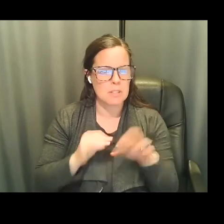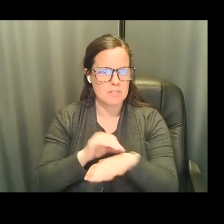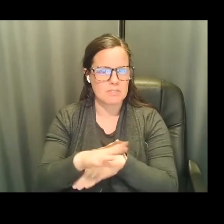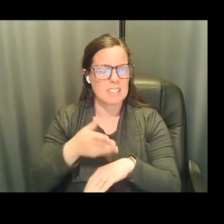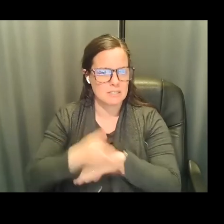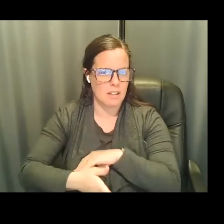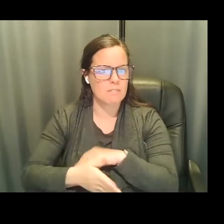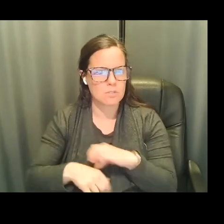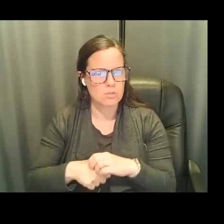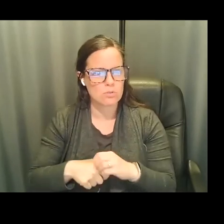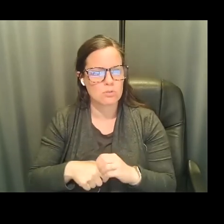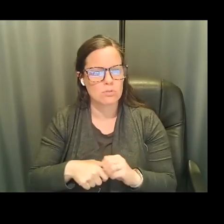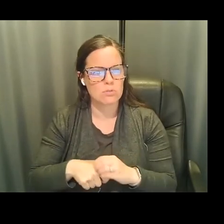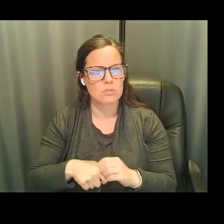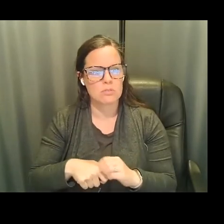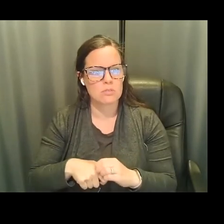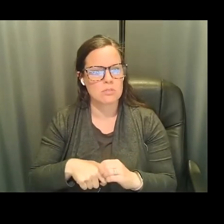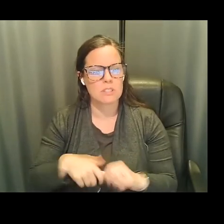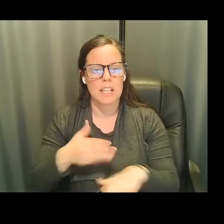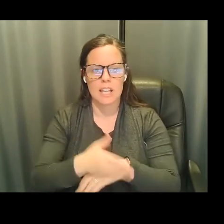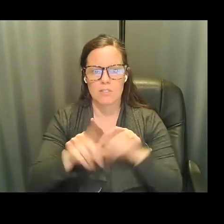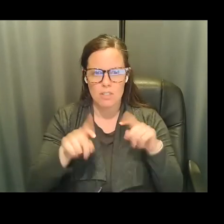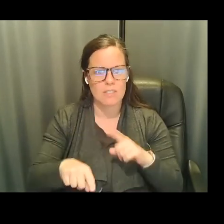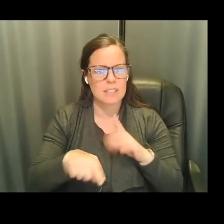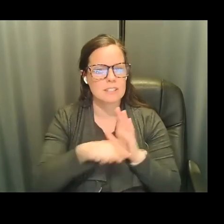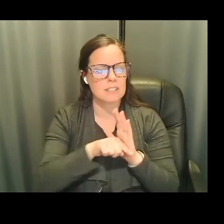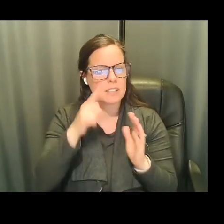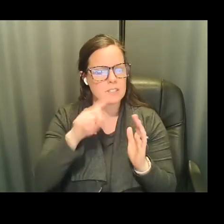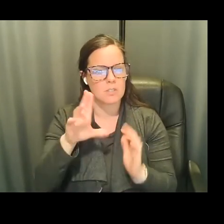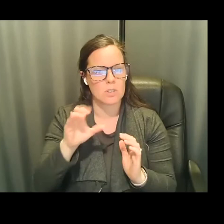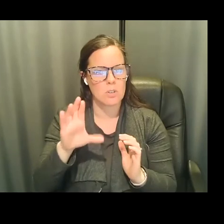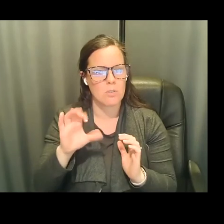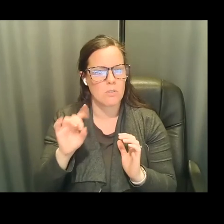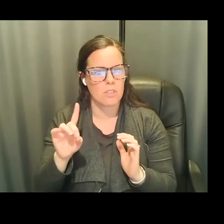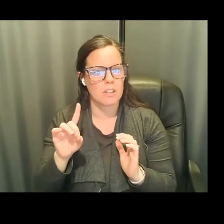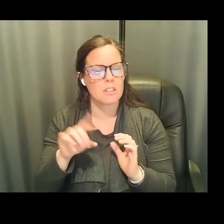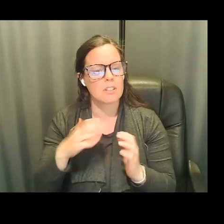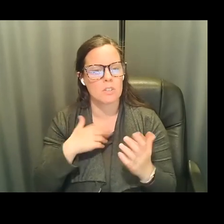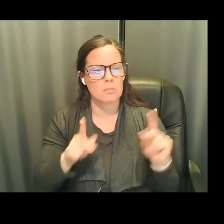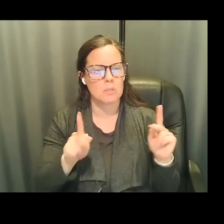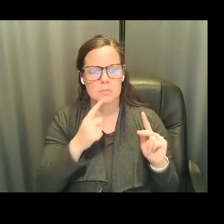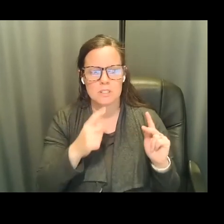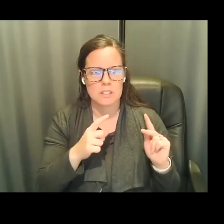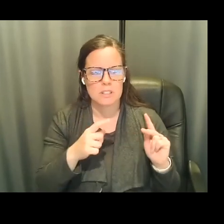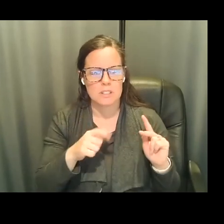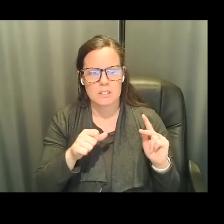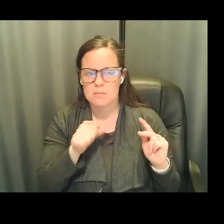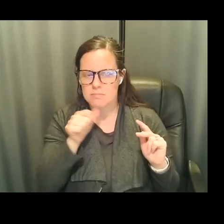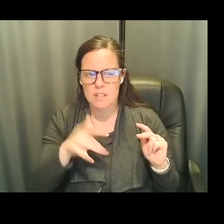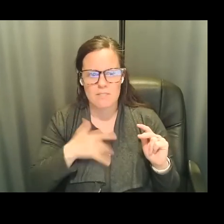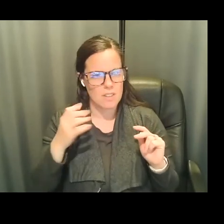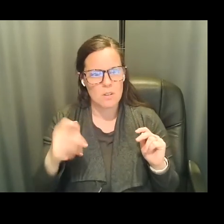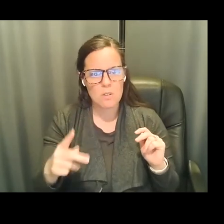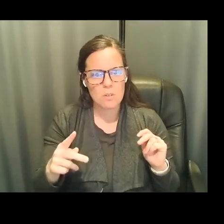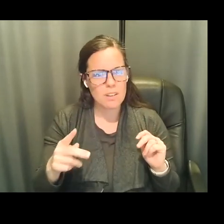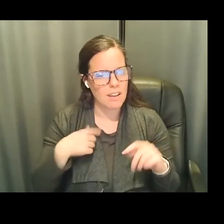after they've tested negative for COVID. And you hear some people saying, "I'm not just feeling okay. I cannot